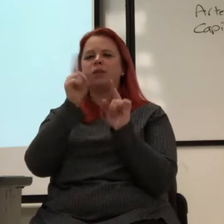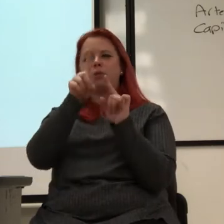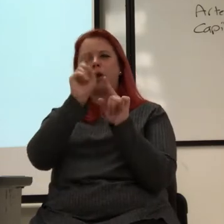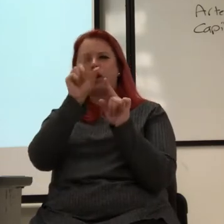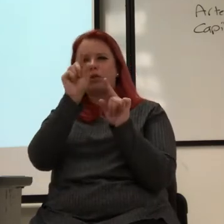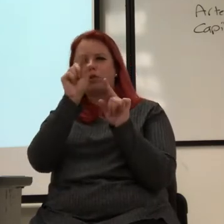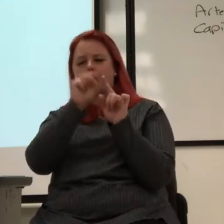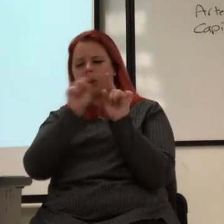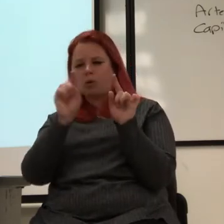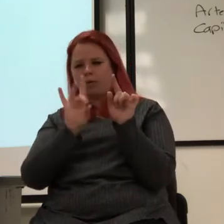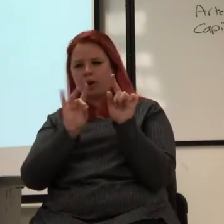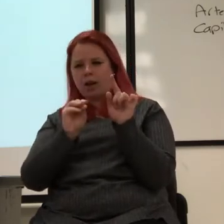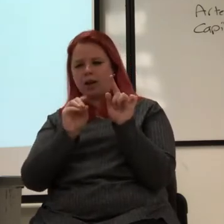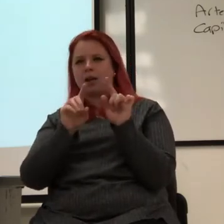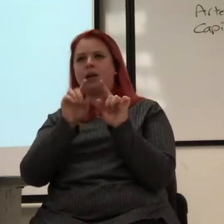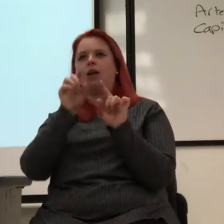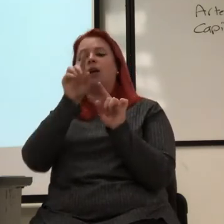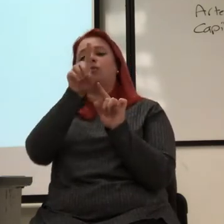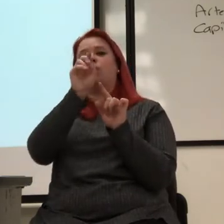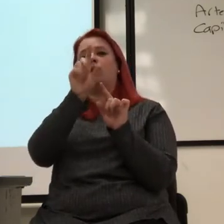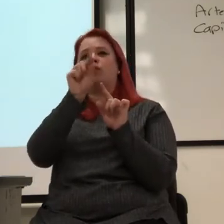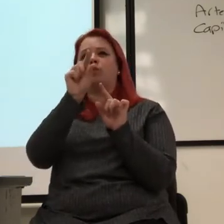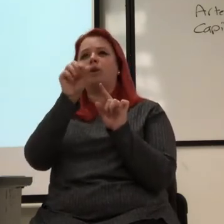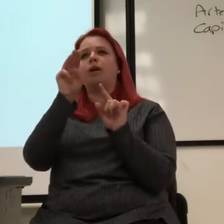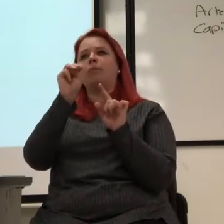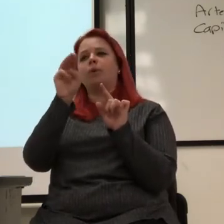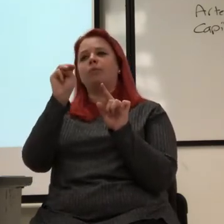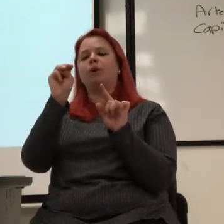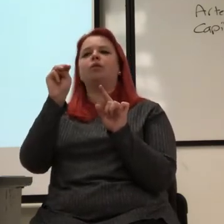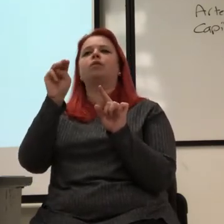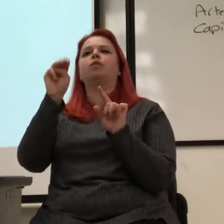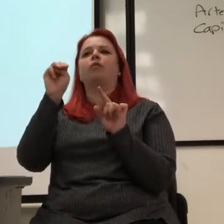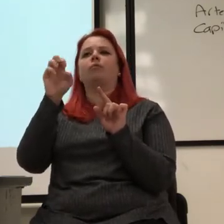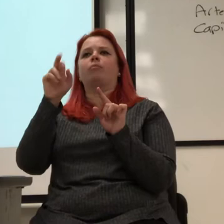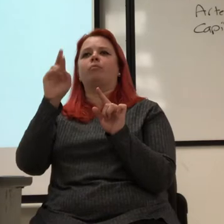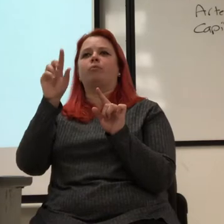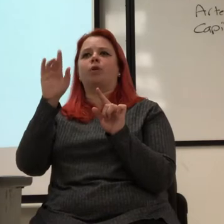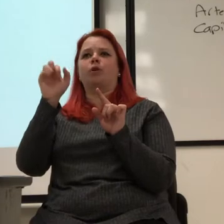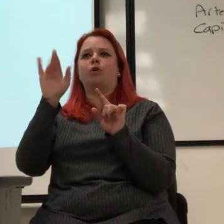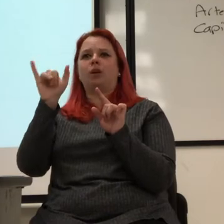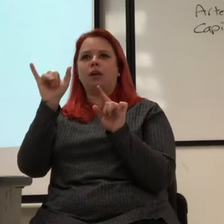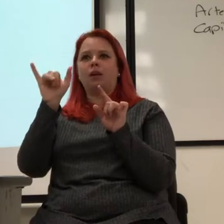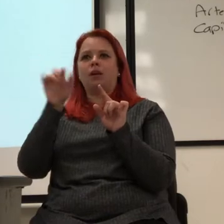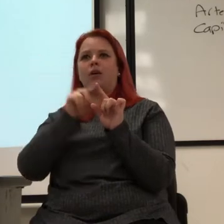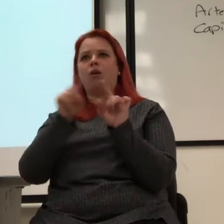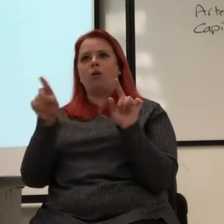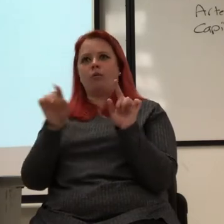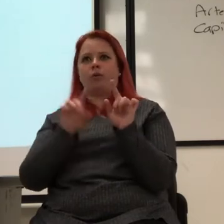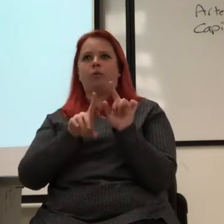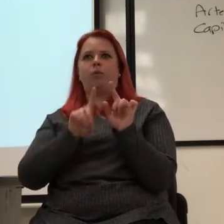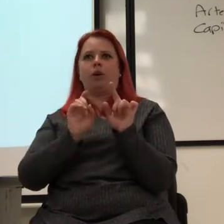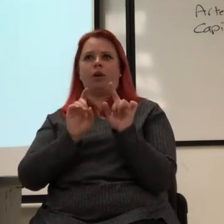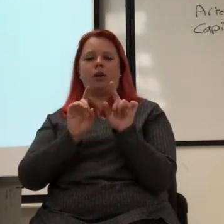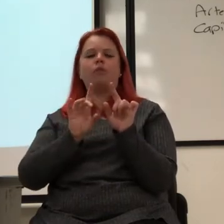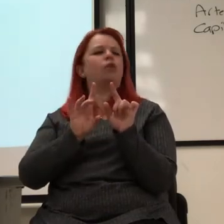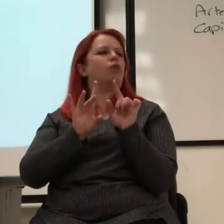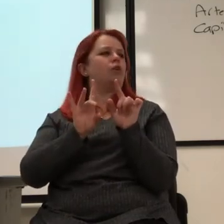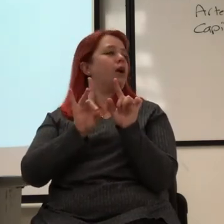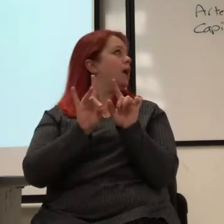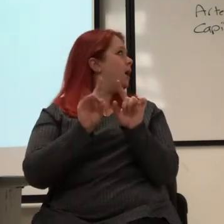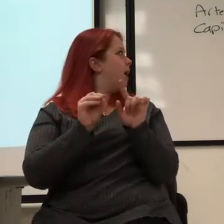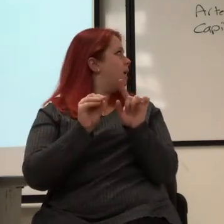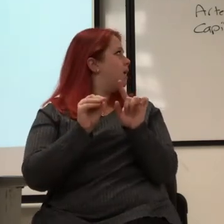120 millimeters of mercury over 80 millimeters of mercury. But it's usually not written.